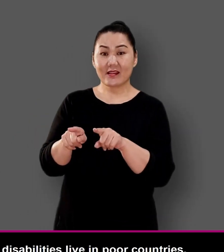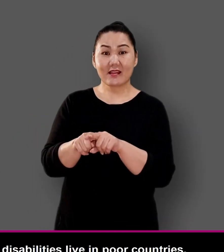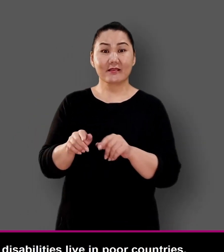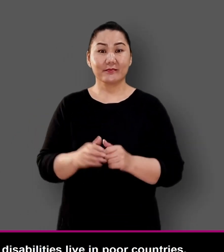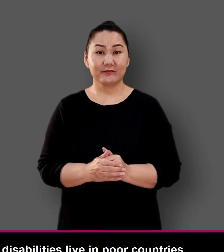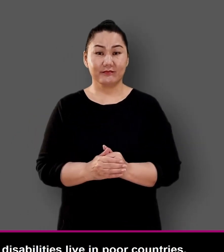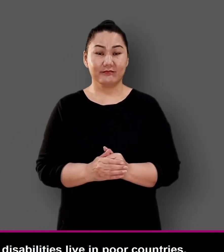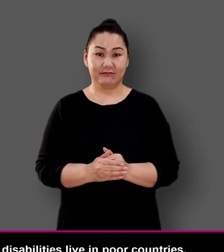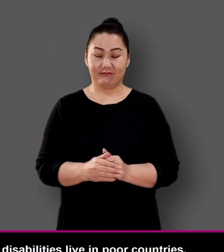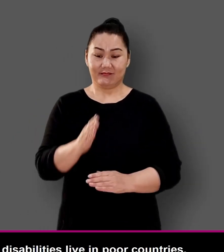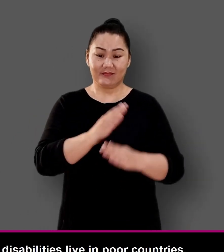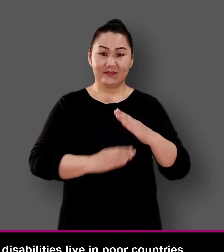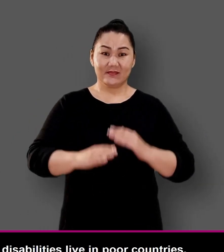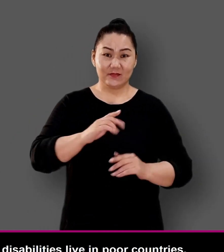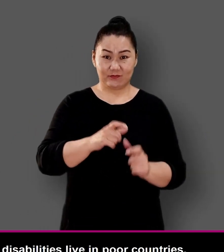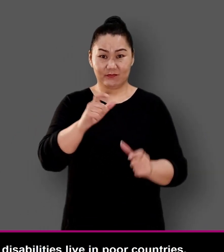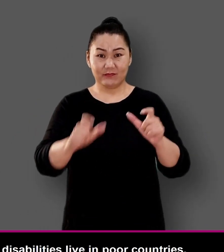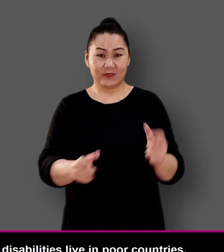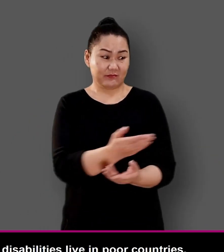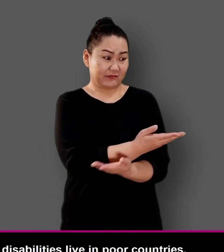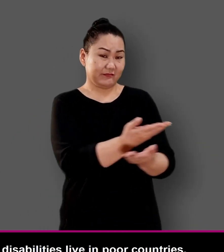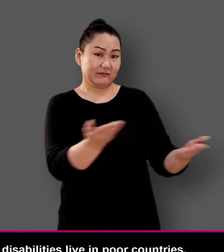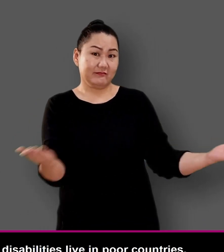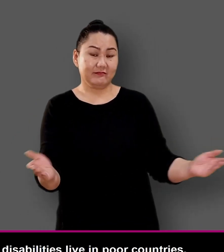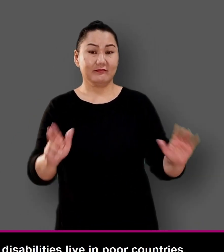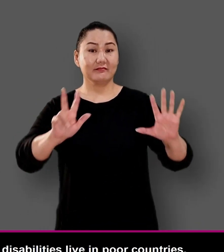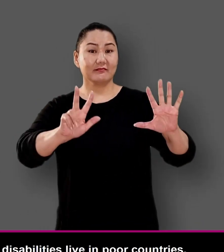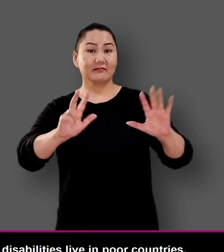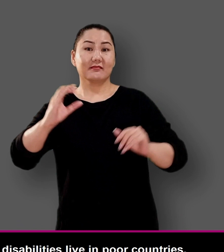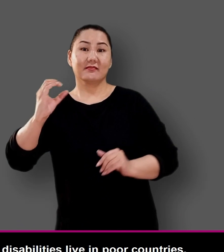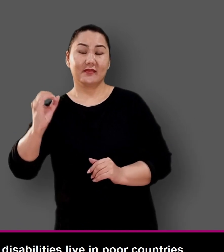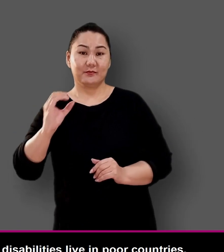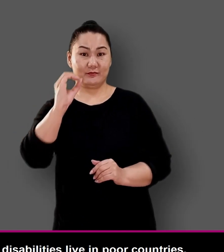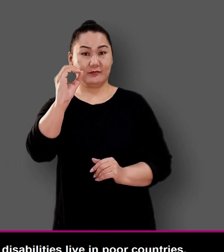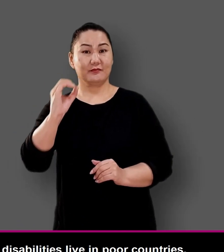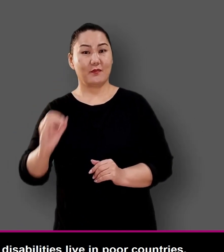Around 80% of persons with disabilities live in poor countries.